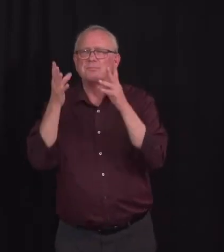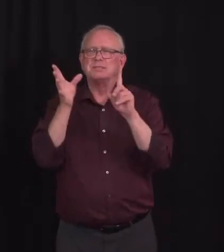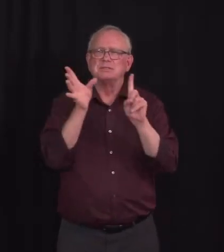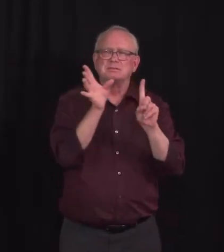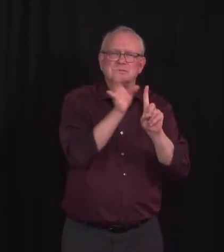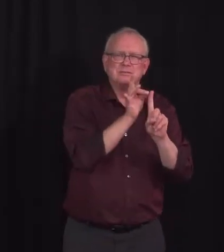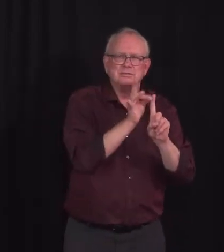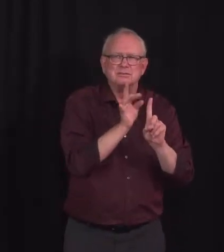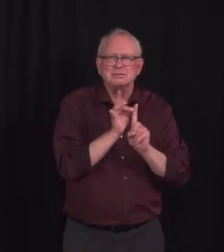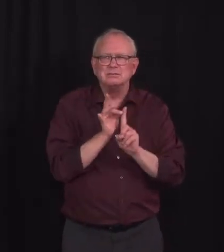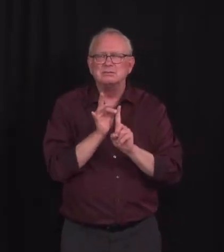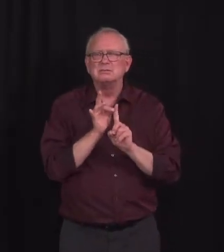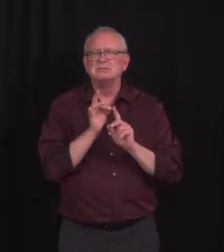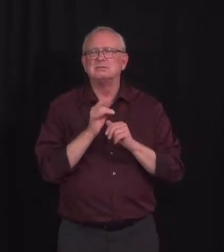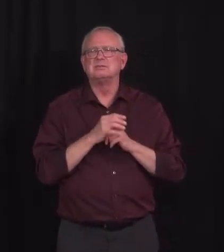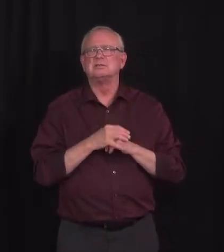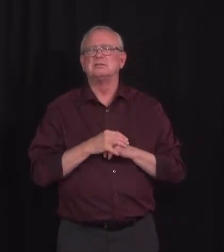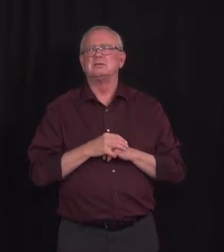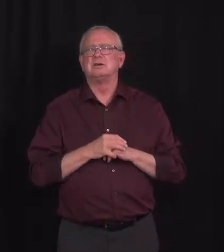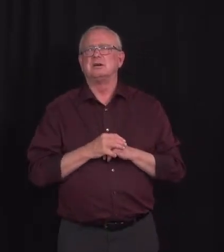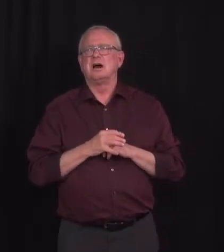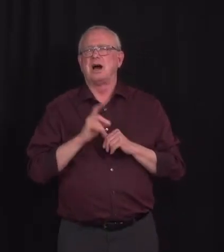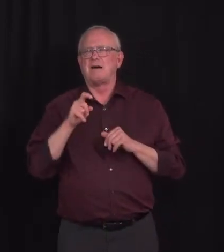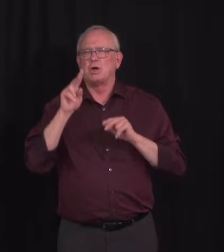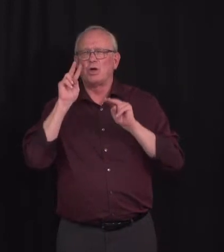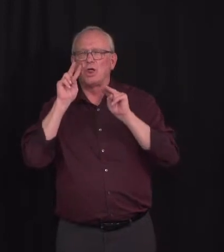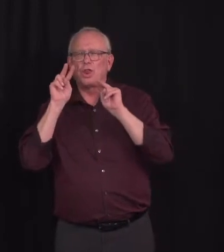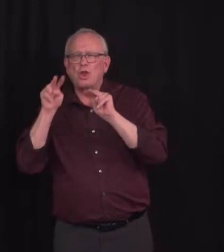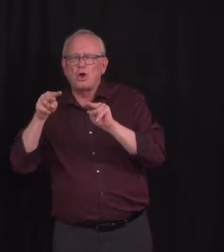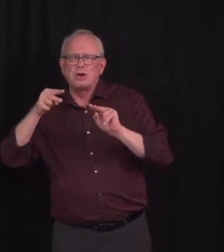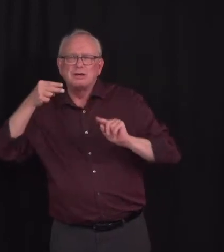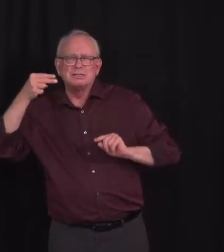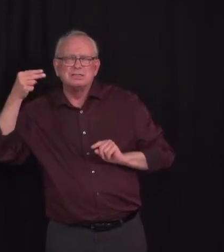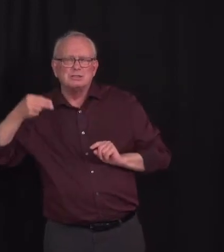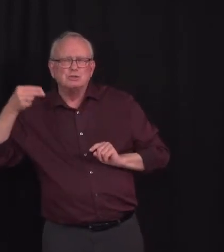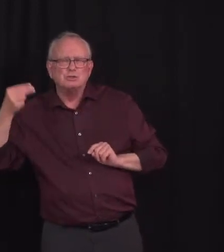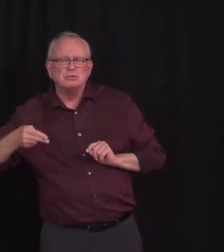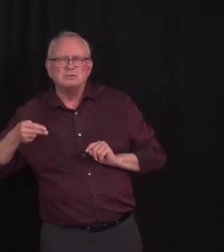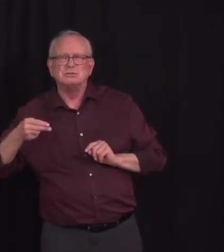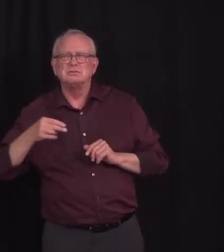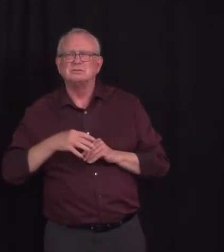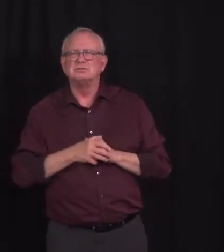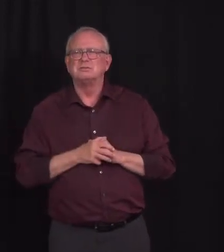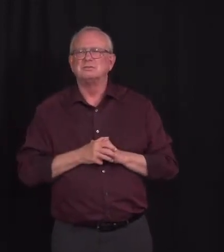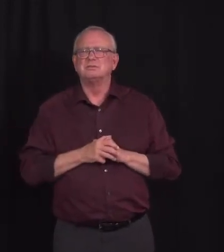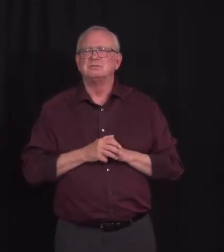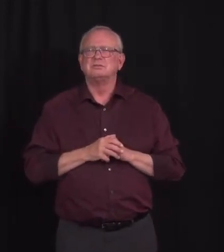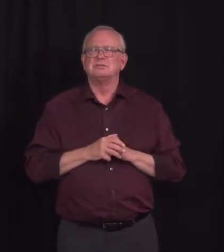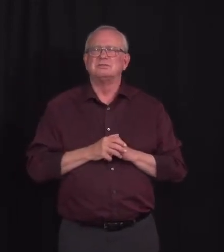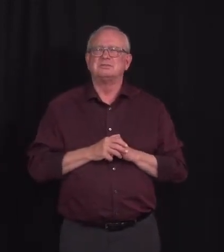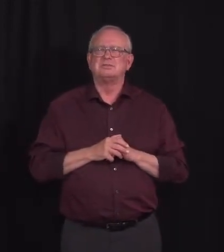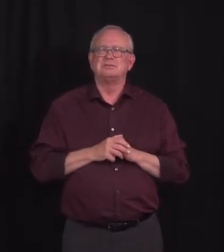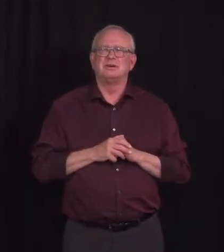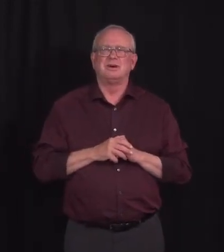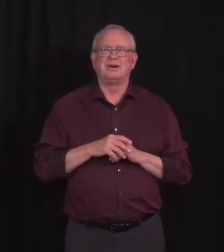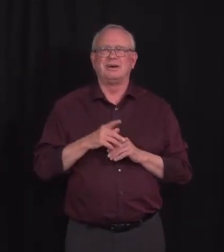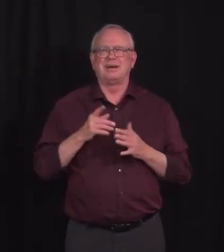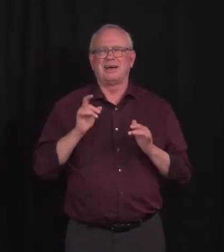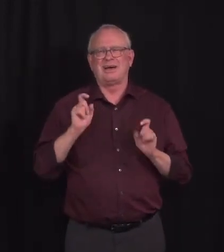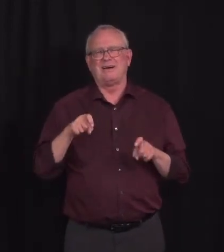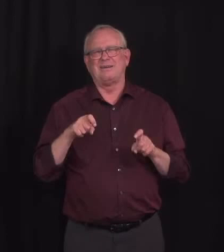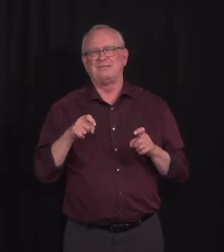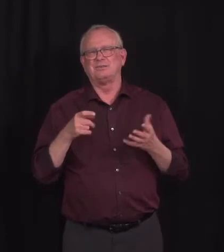compared with diagnosed infection, we typically diagnose about 25% of the cases that we see